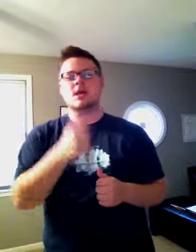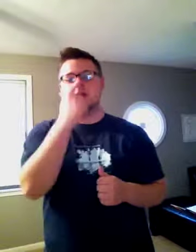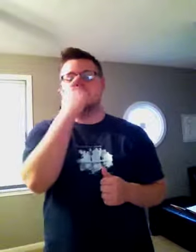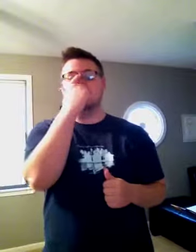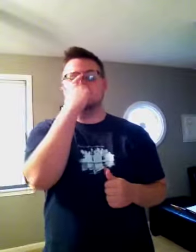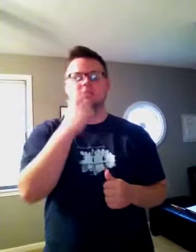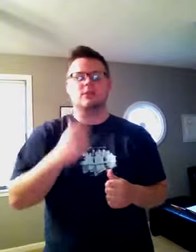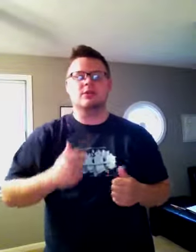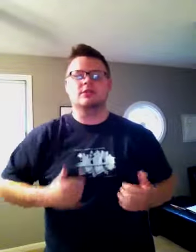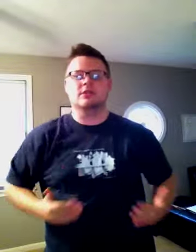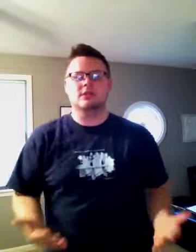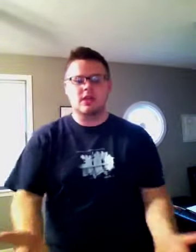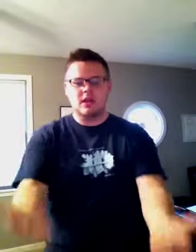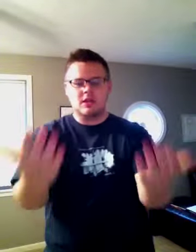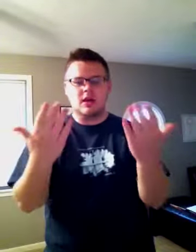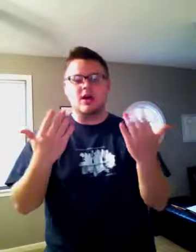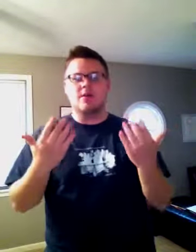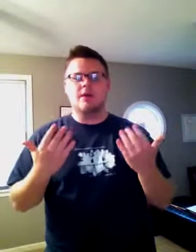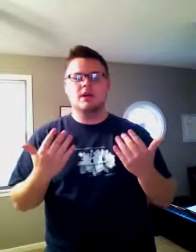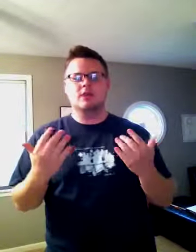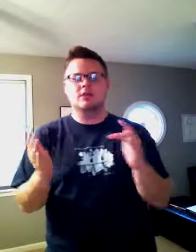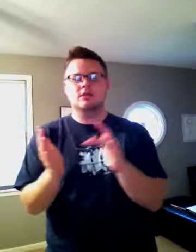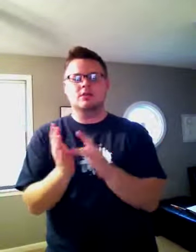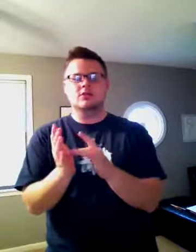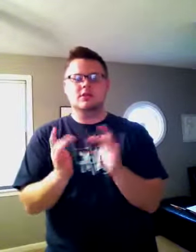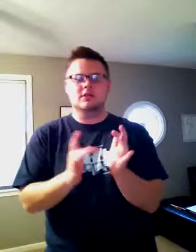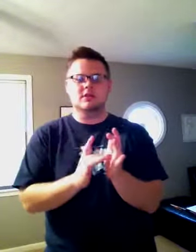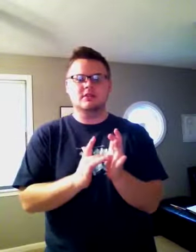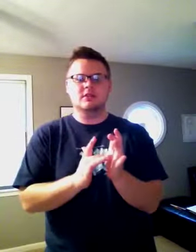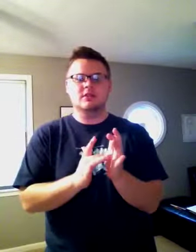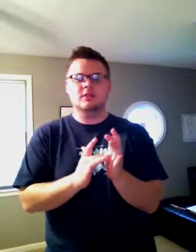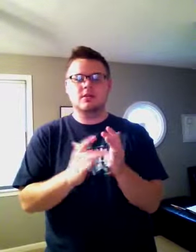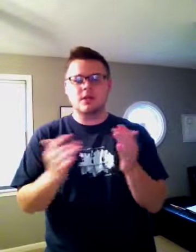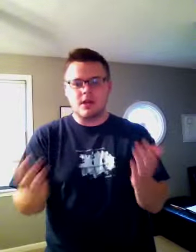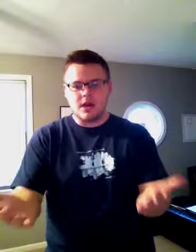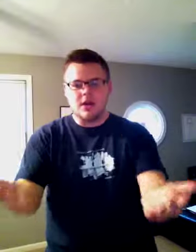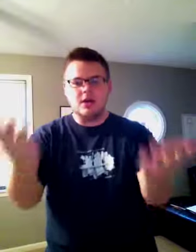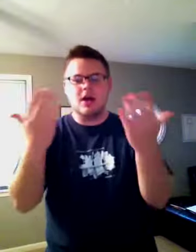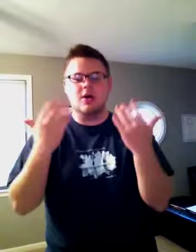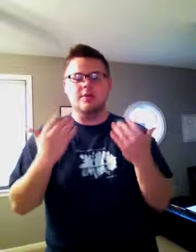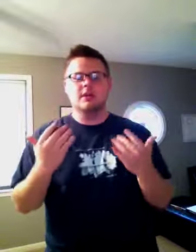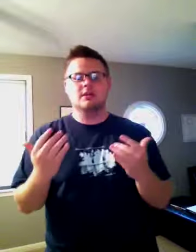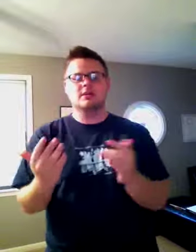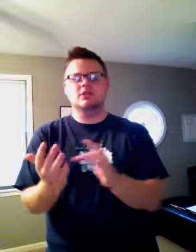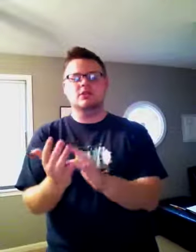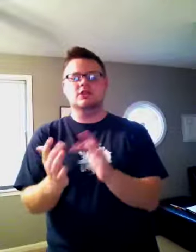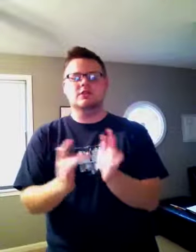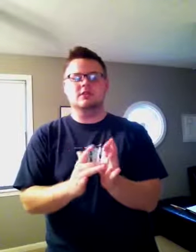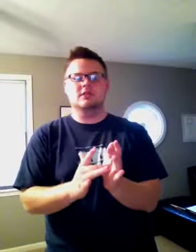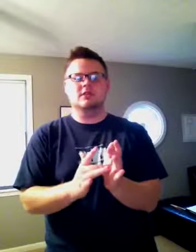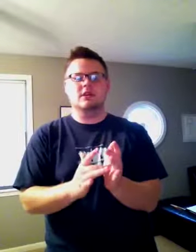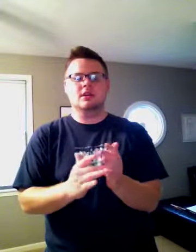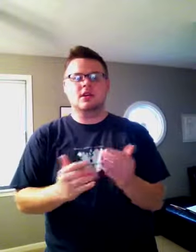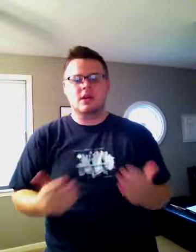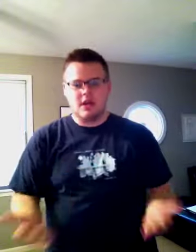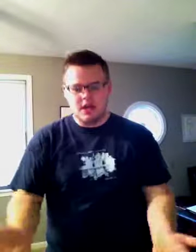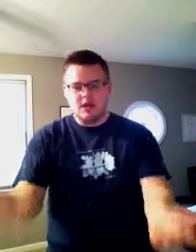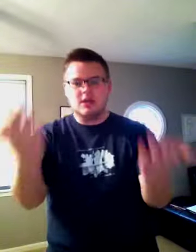And then the first chorus is, come to Jesus, come to Jesus,